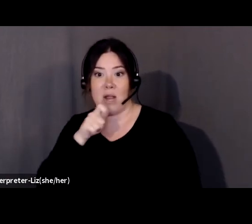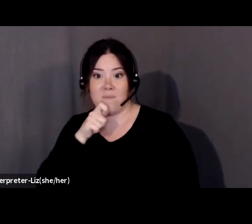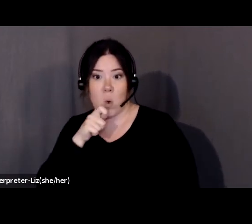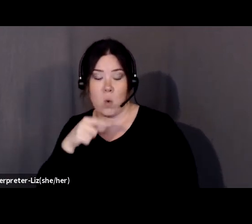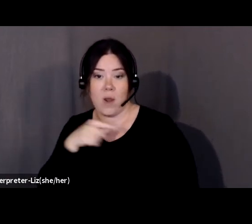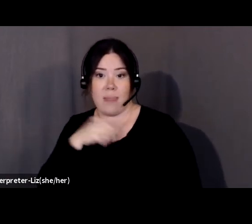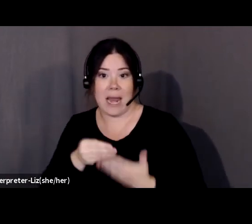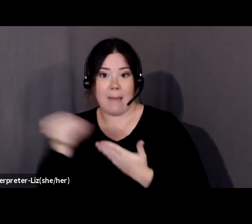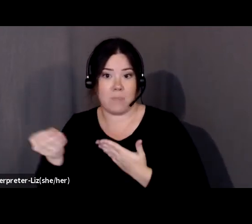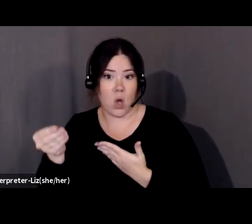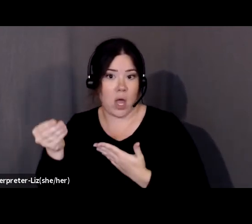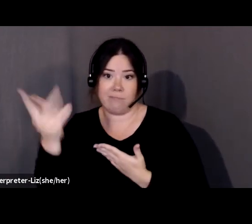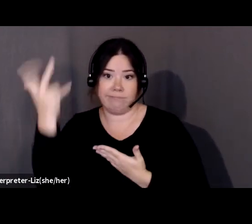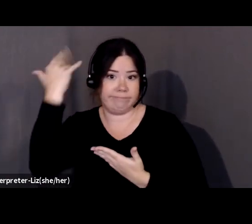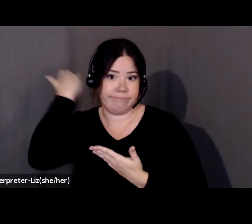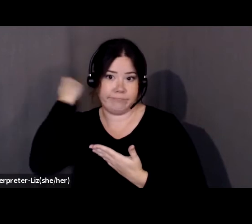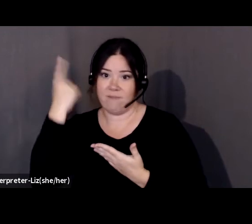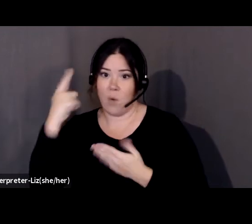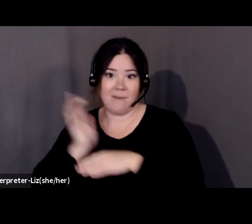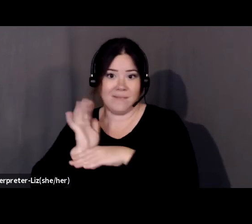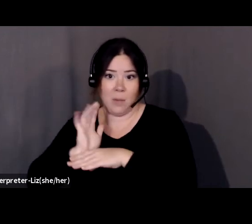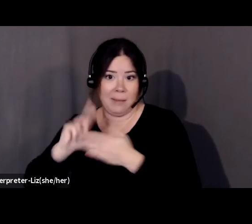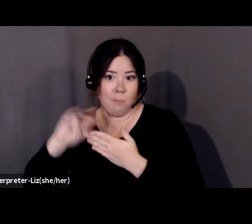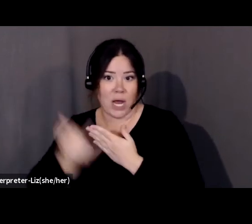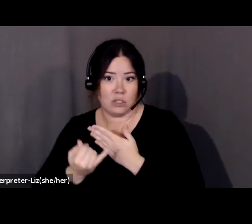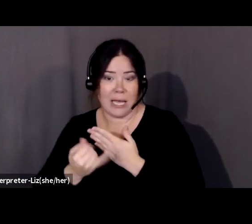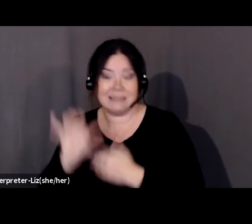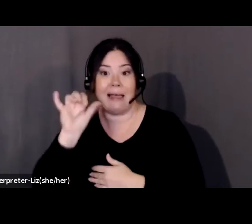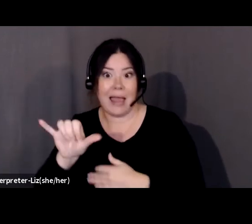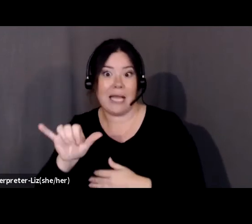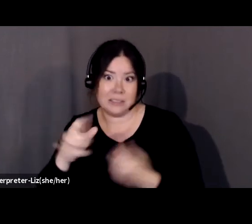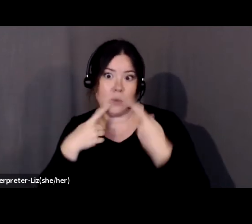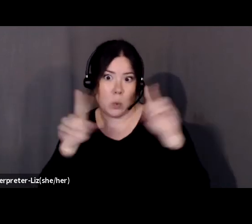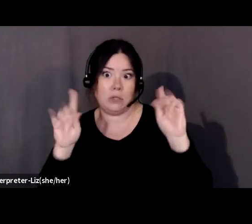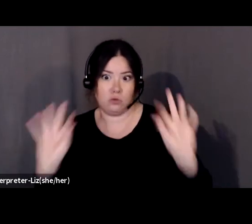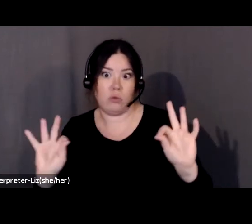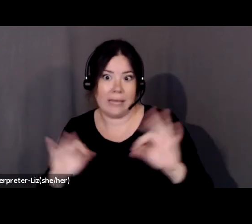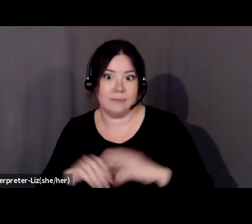ago for my filming projects, and that's worked great.